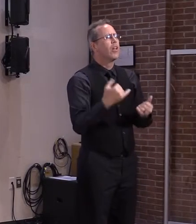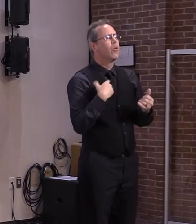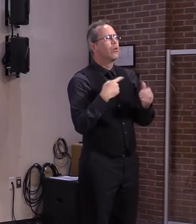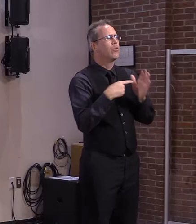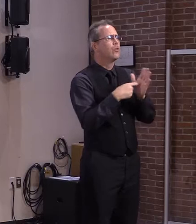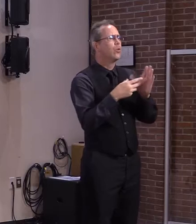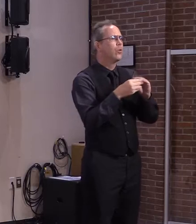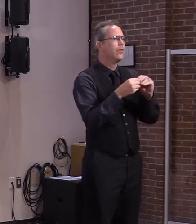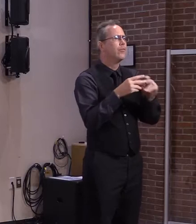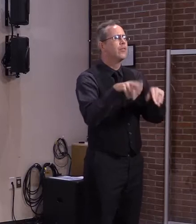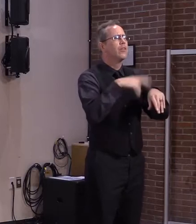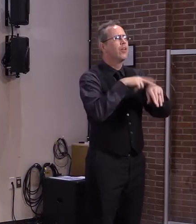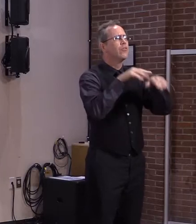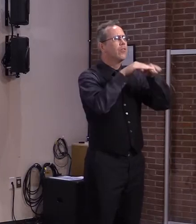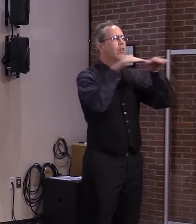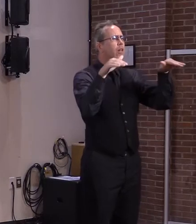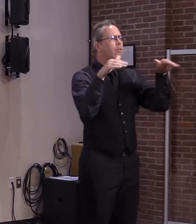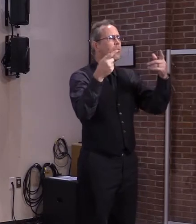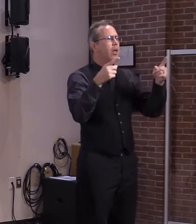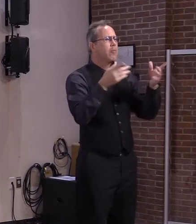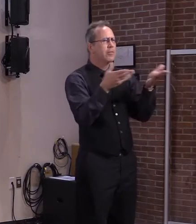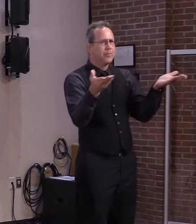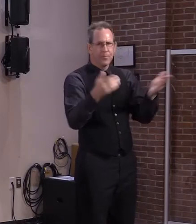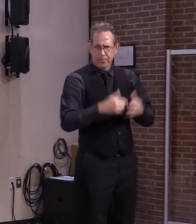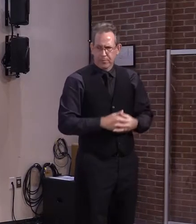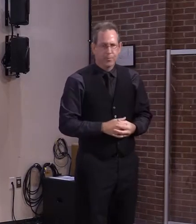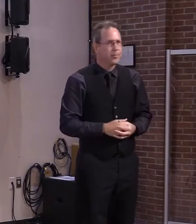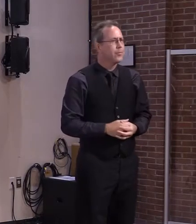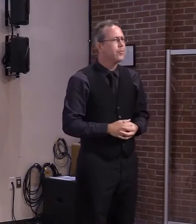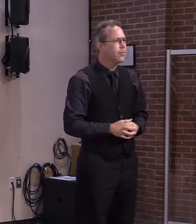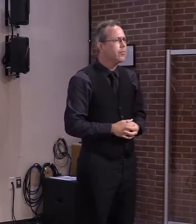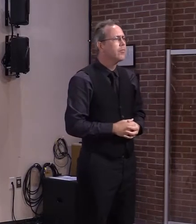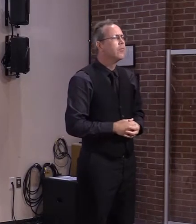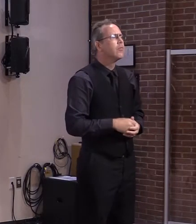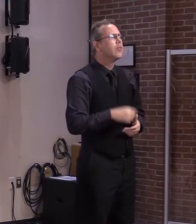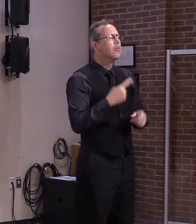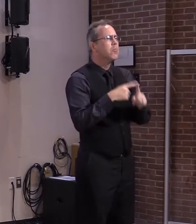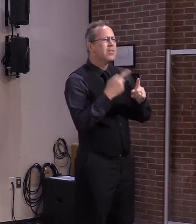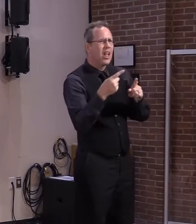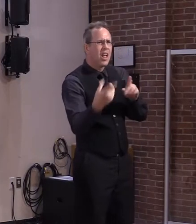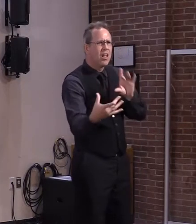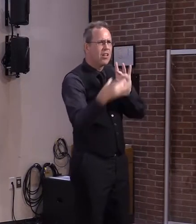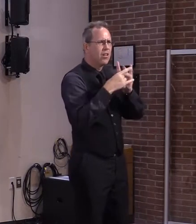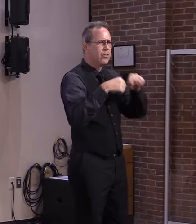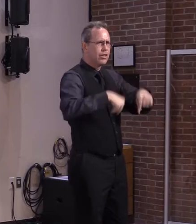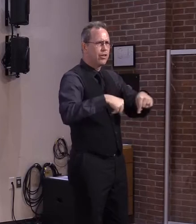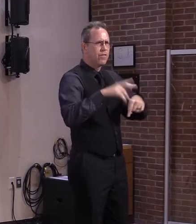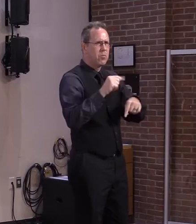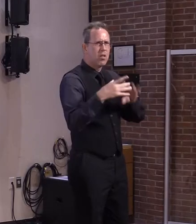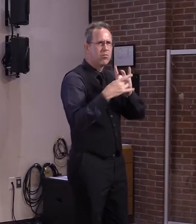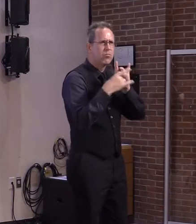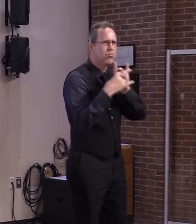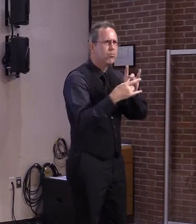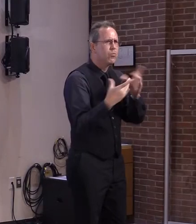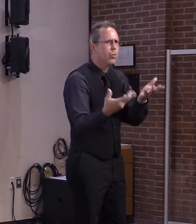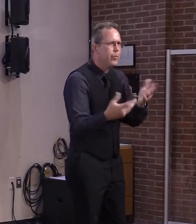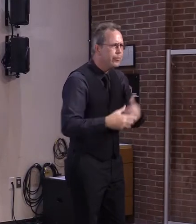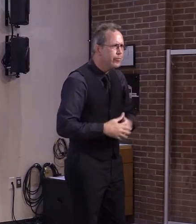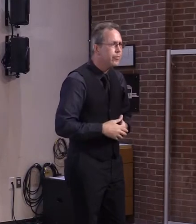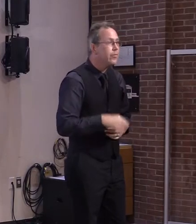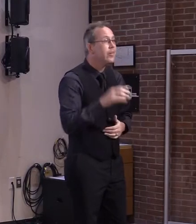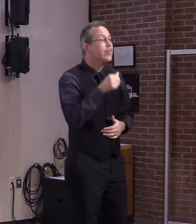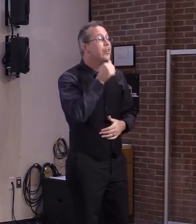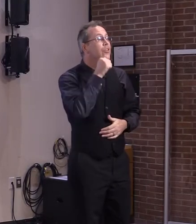level and also bring that back home to Vermont as well. I think as many in the room know, yesterday the United